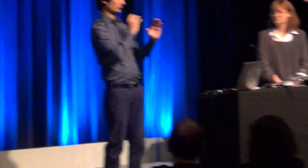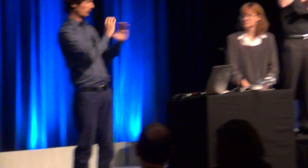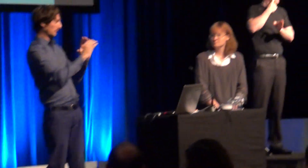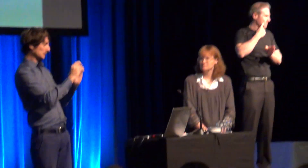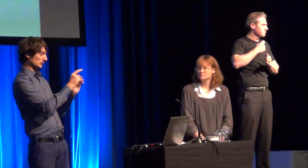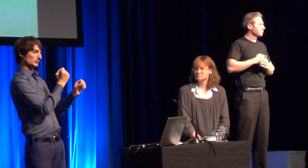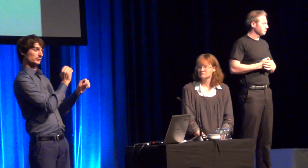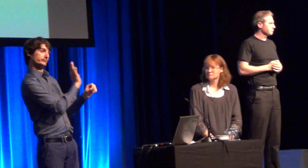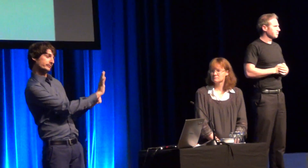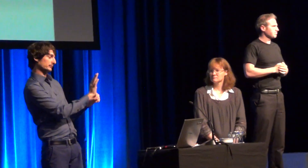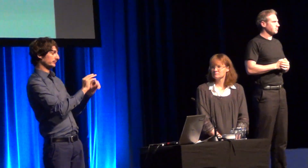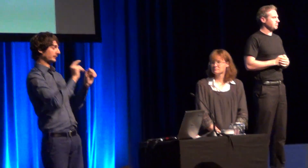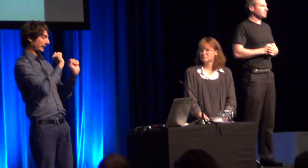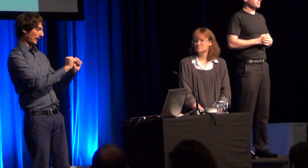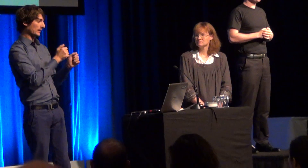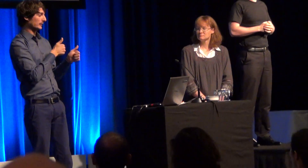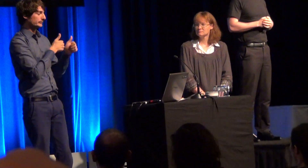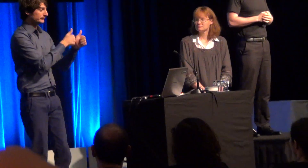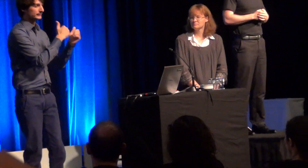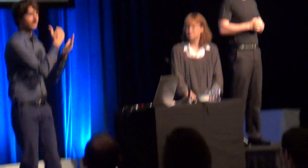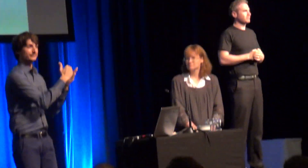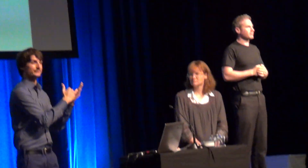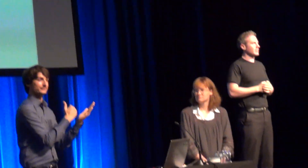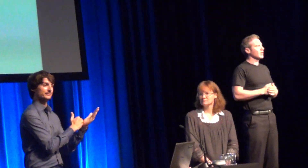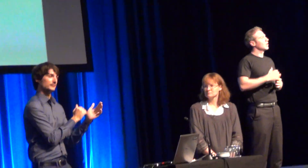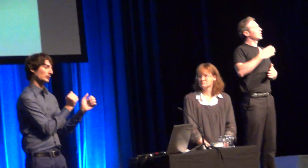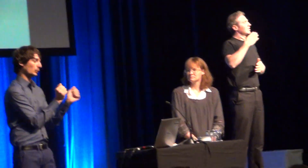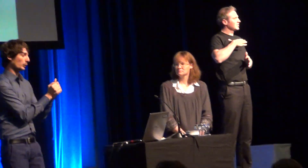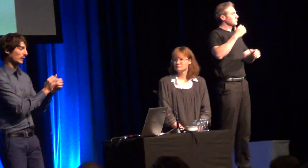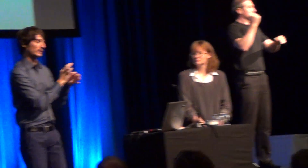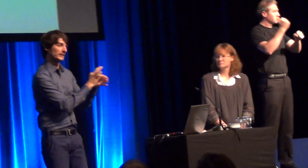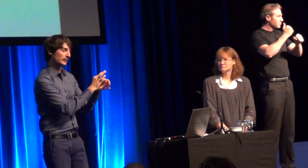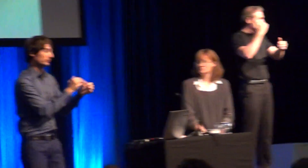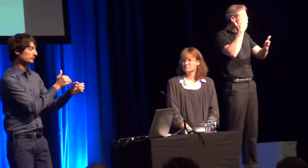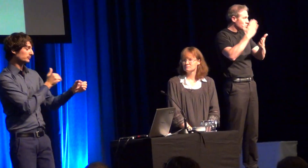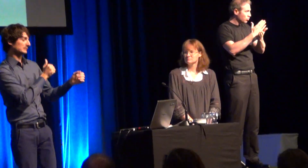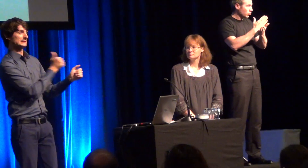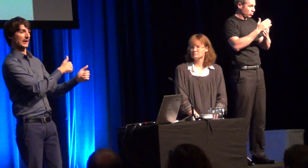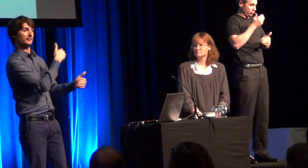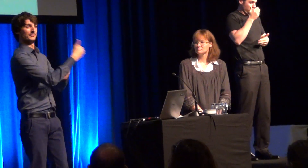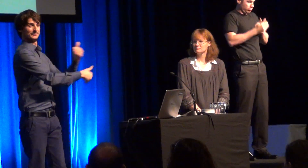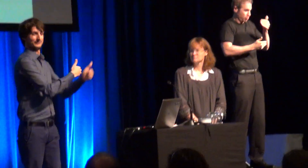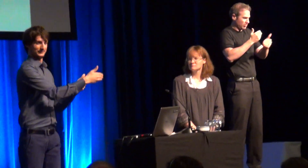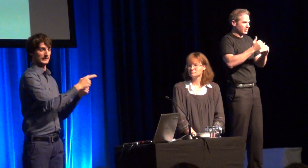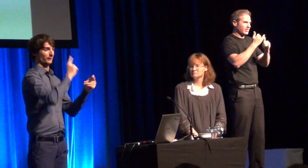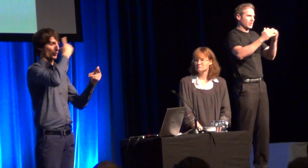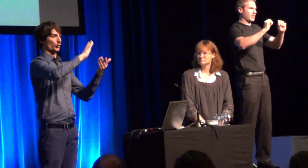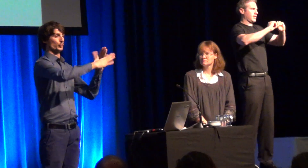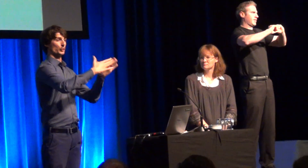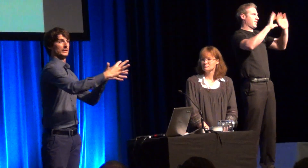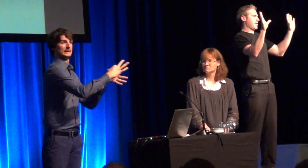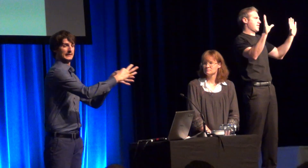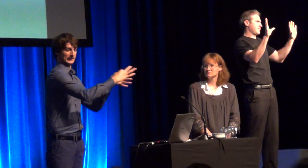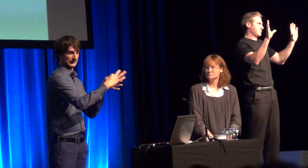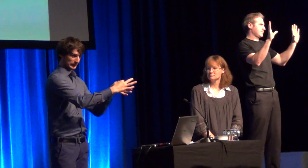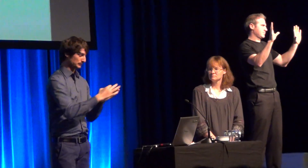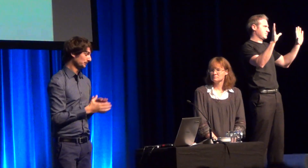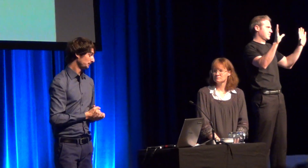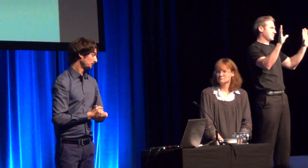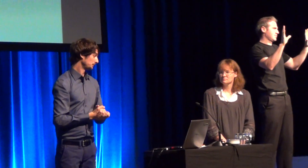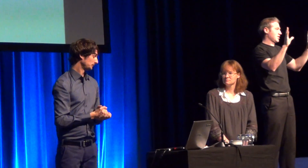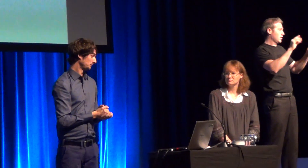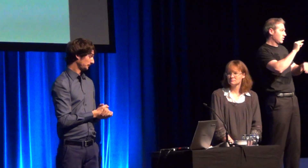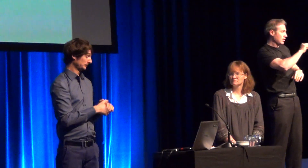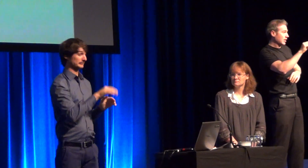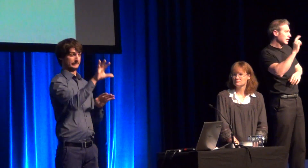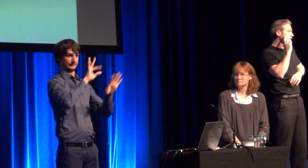You want to make sure that the process is very clear and there's supported communication for deaf people who are involved,